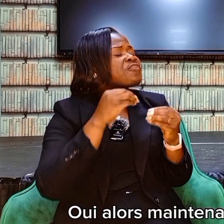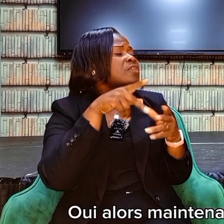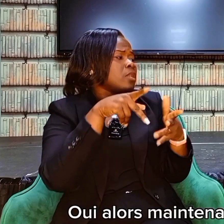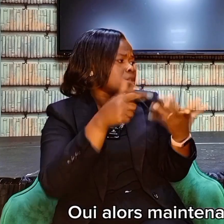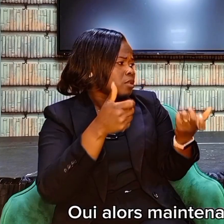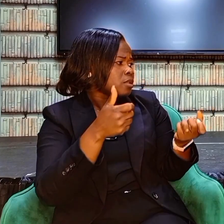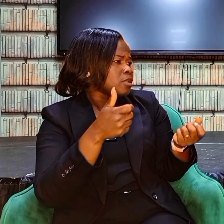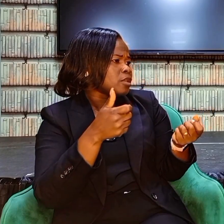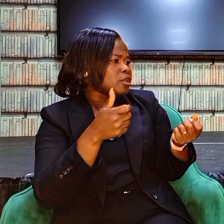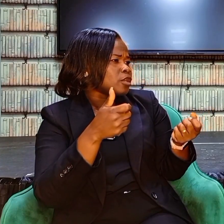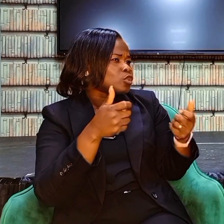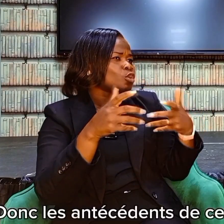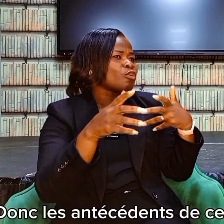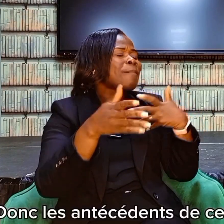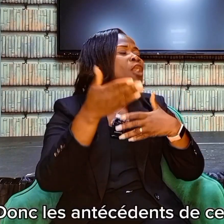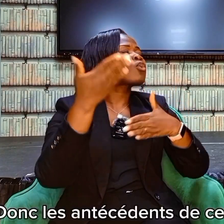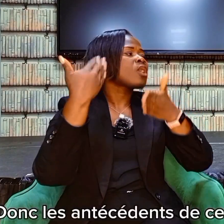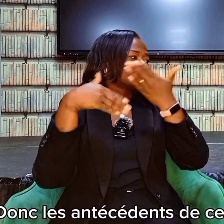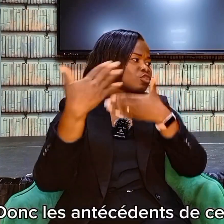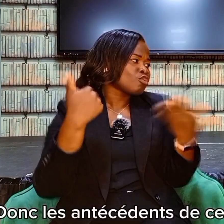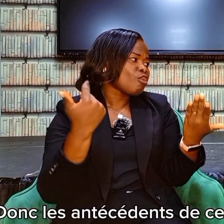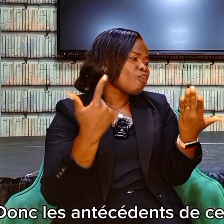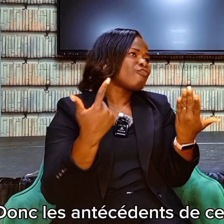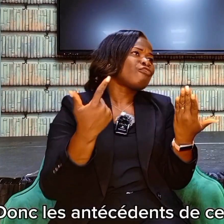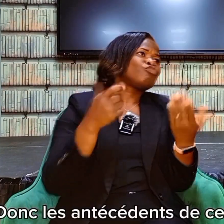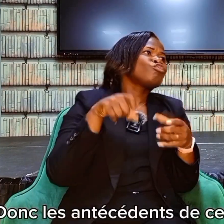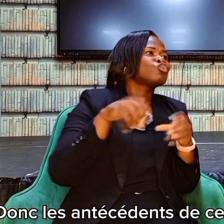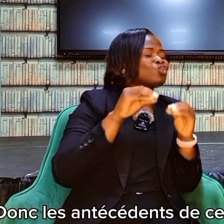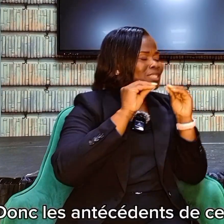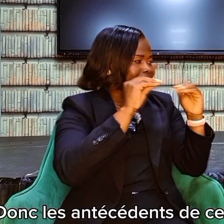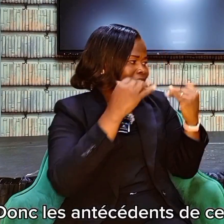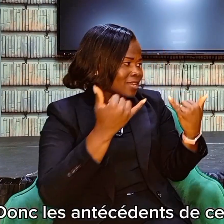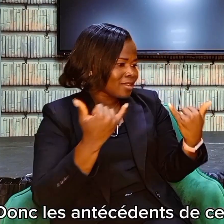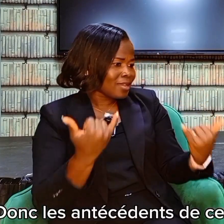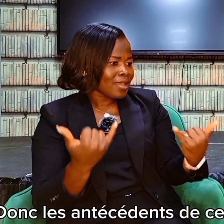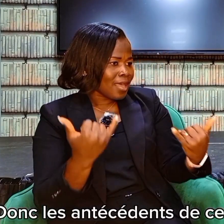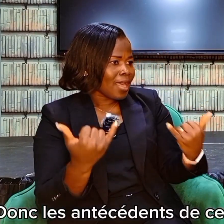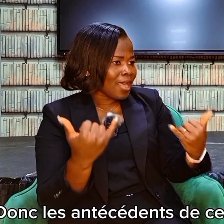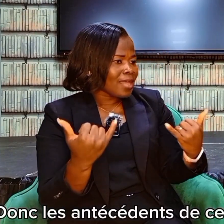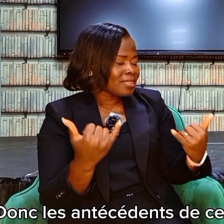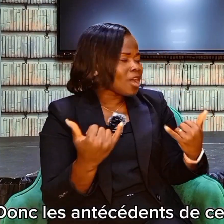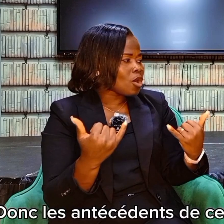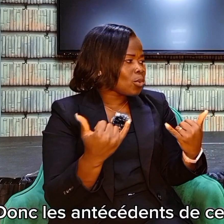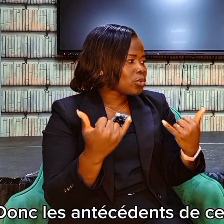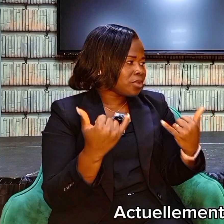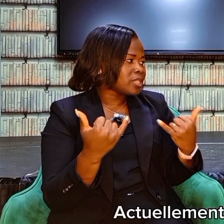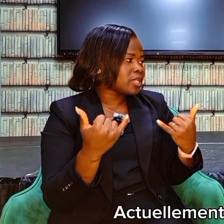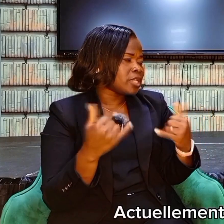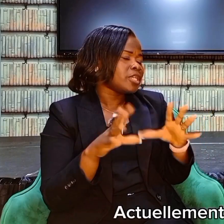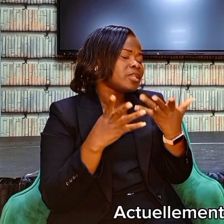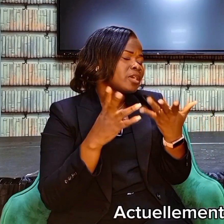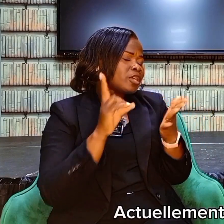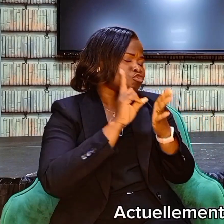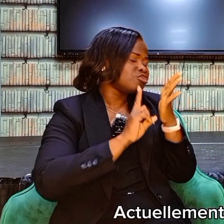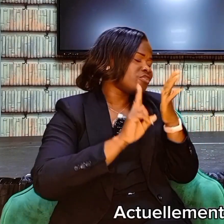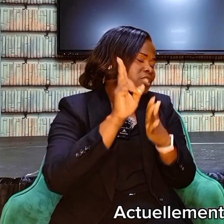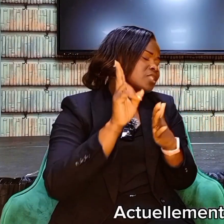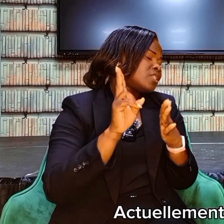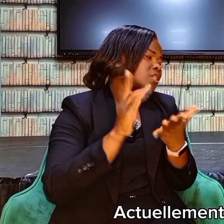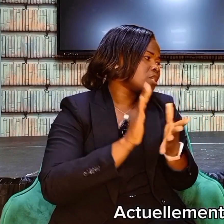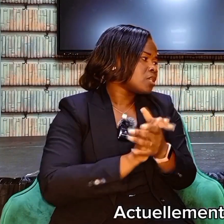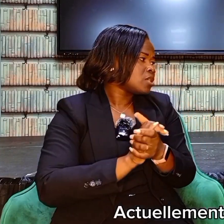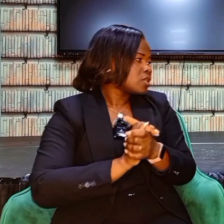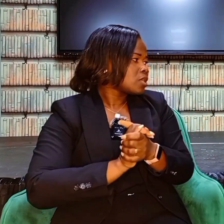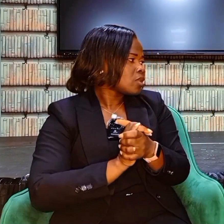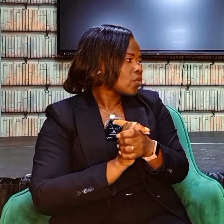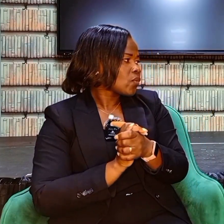the profile, so the background of those who teach now currently in the